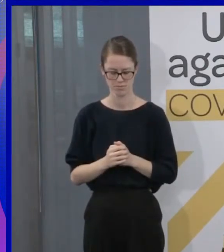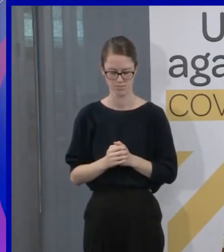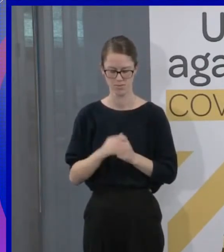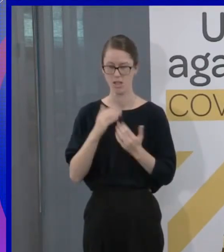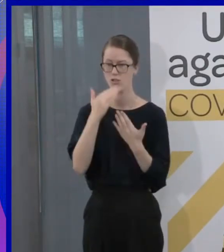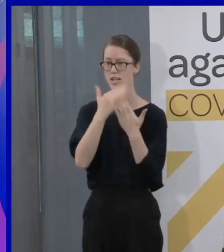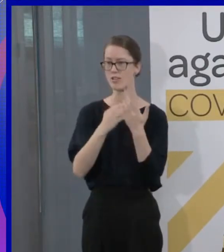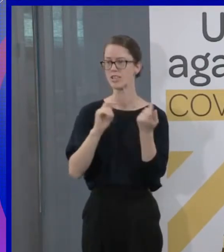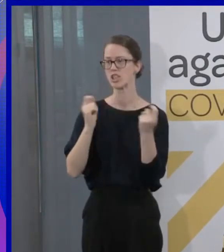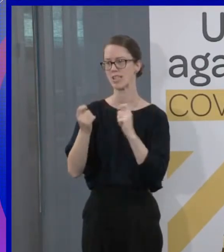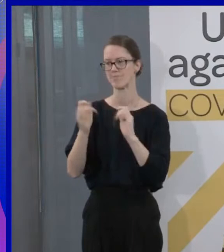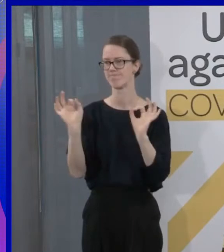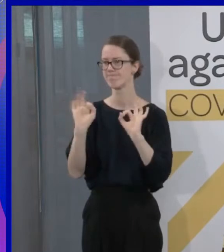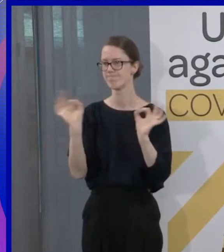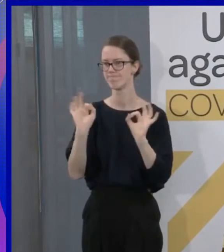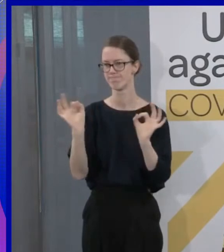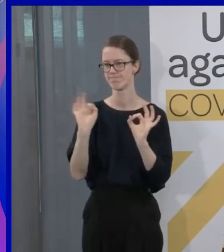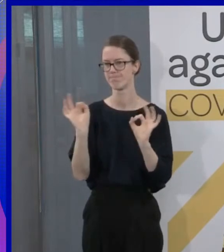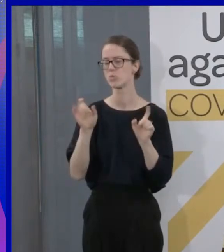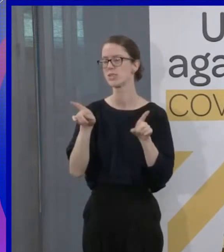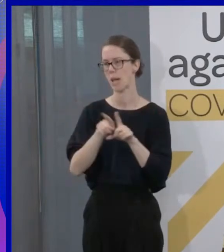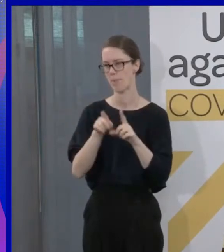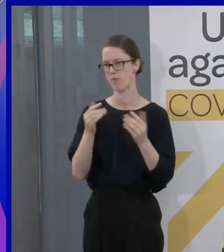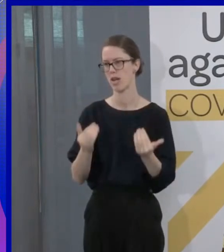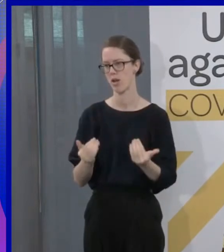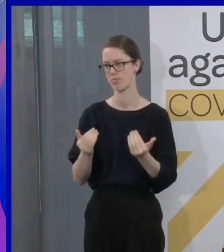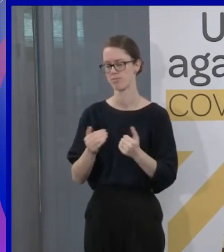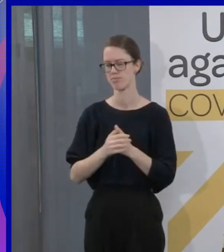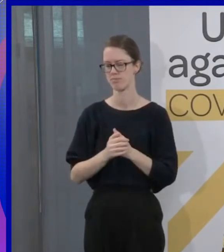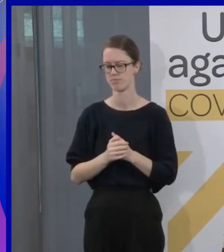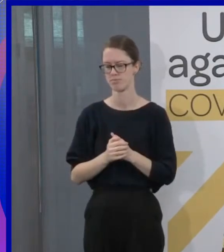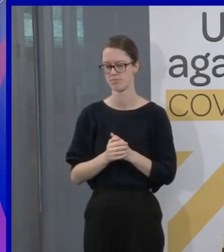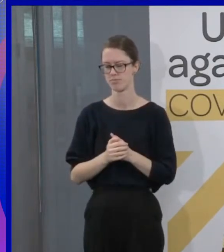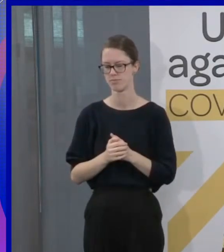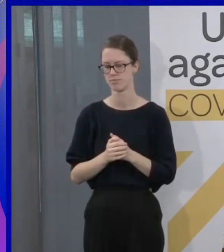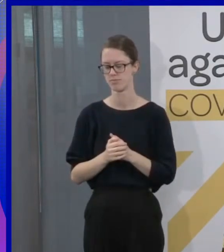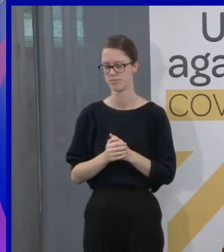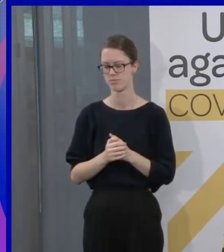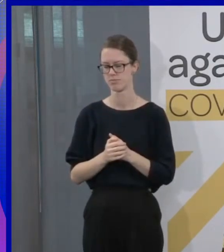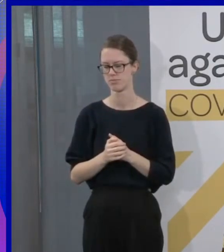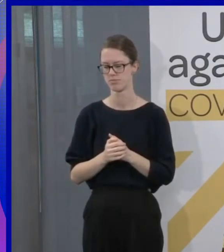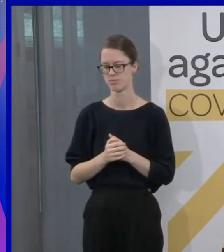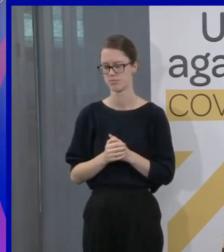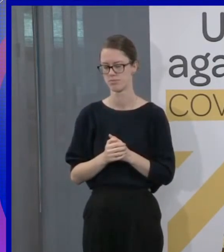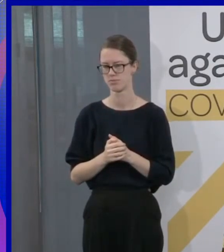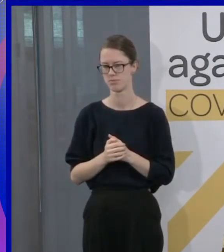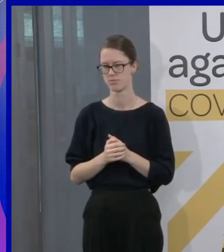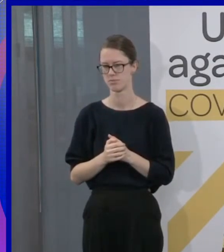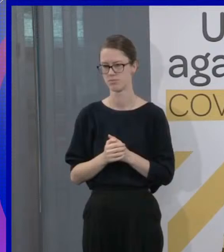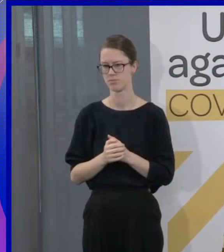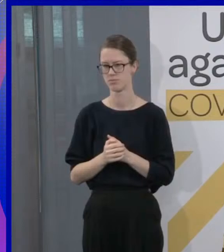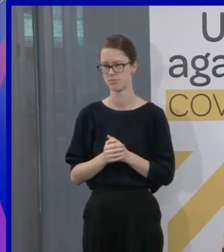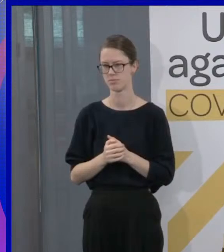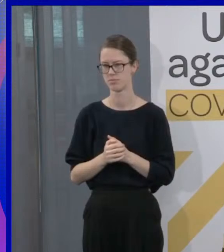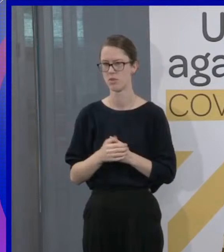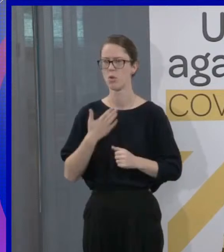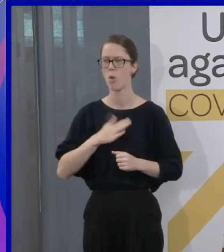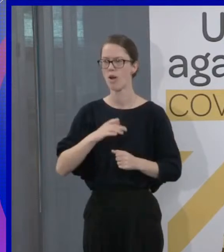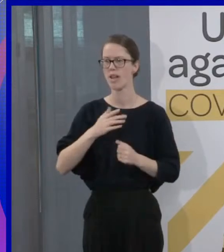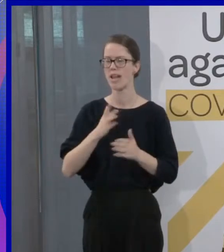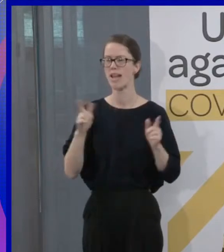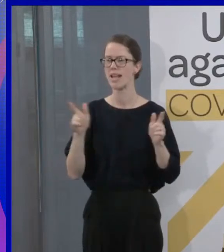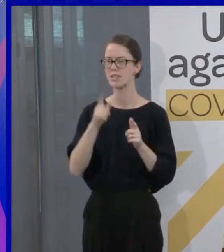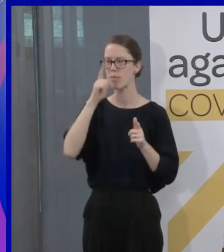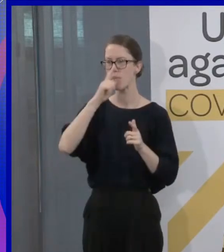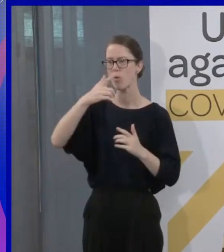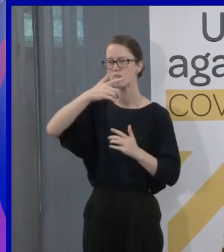that at all, and we'll stick with that for the meantime. Remembering what we're trying to do here, the purpose of that is to reduce the movement and